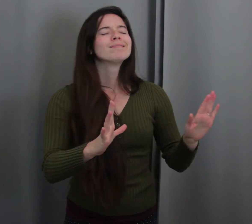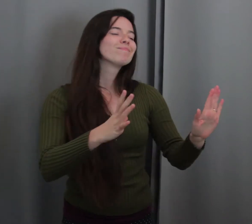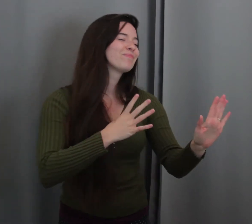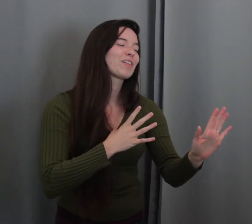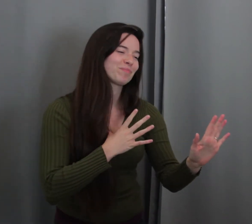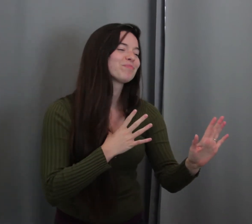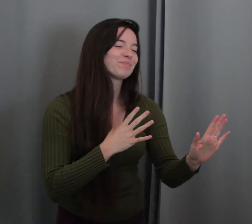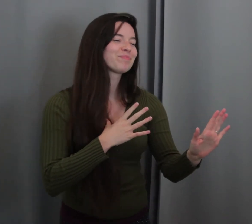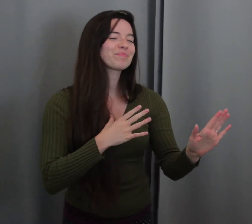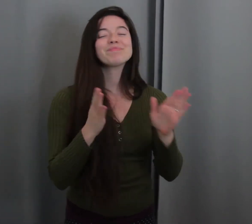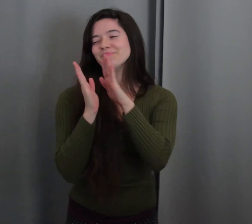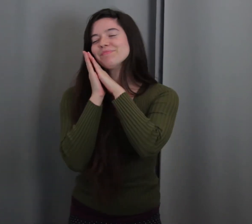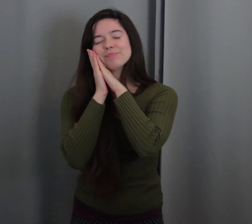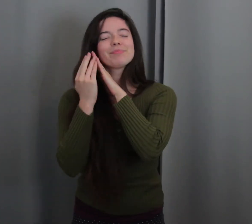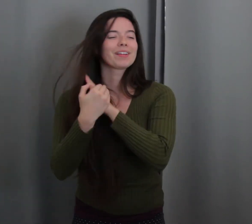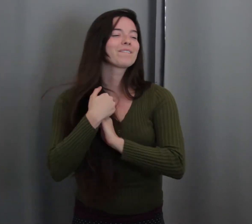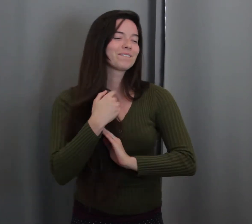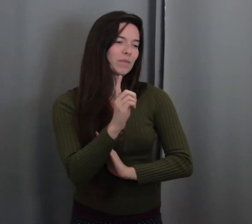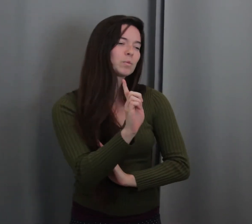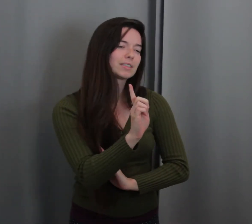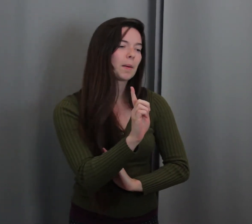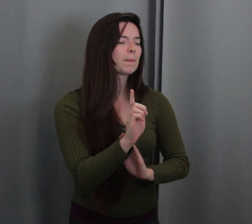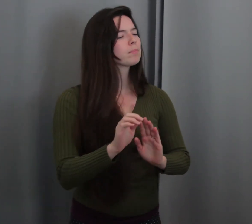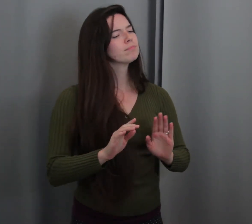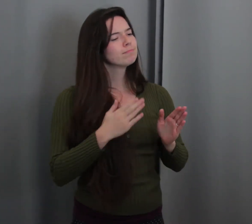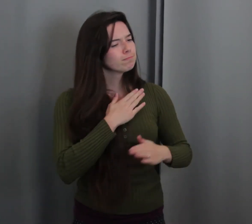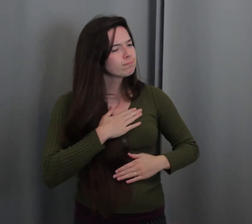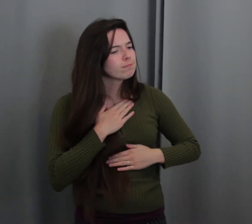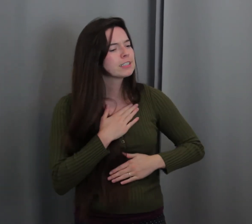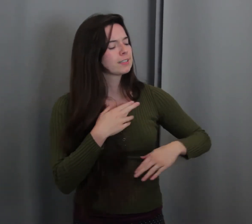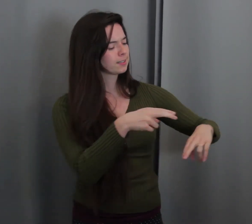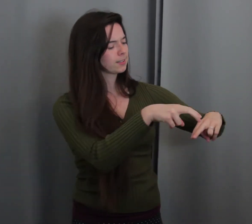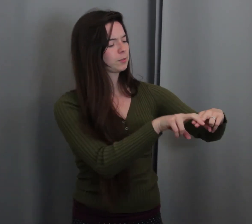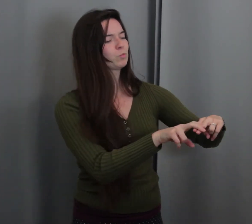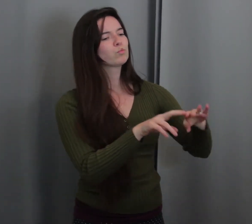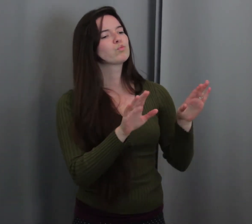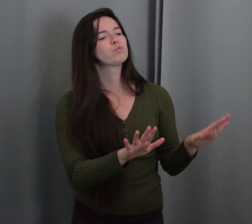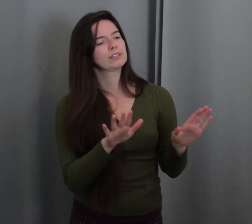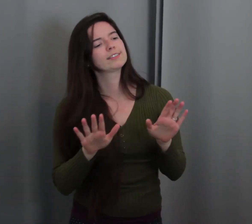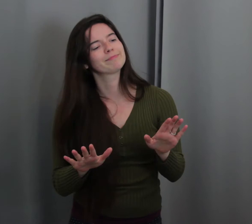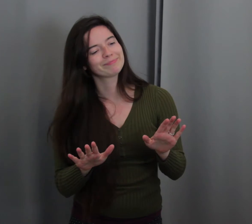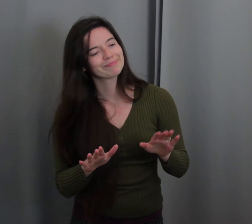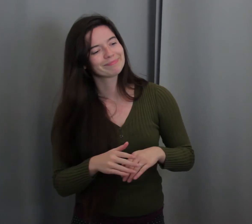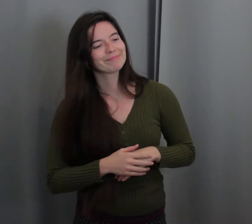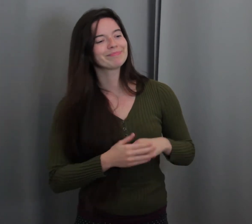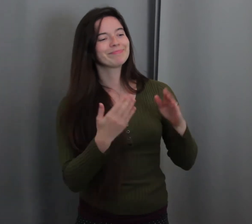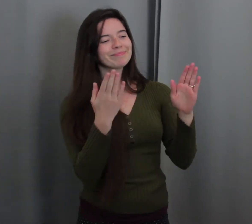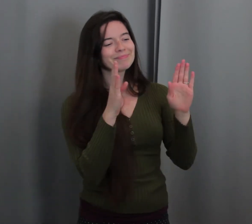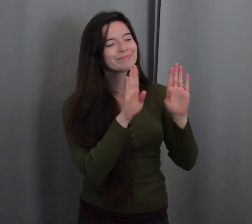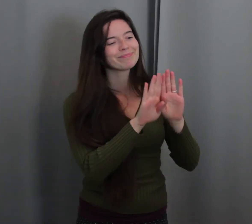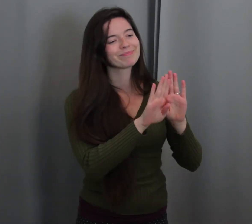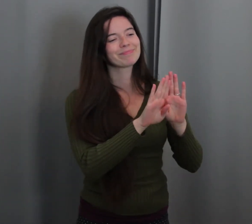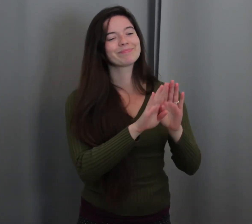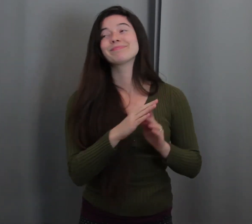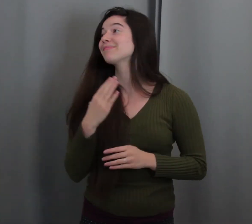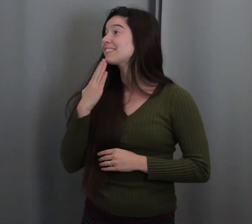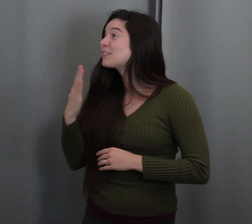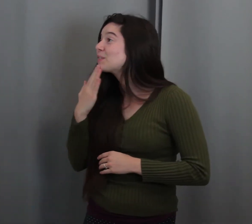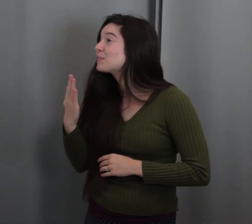to rest on the porch. I went inside and finished getting supper. When we